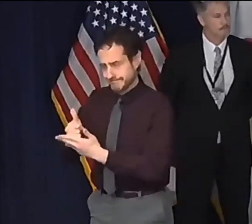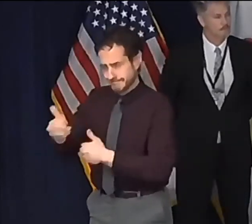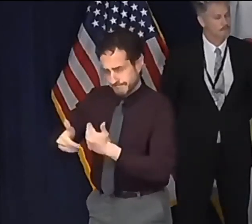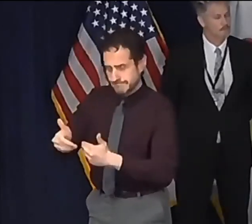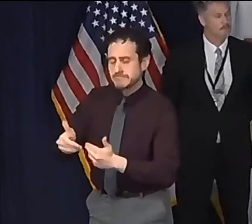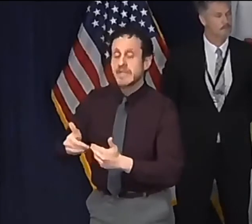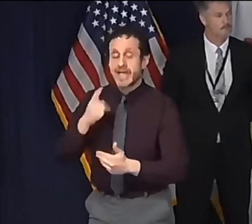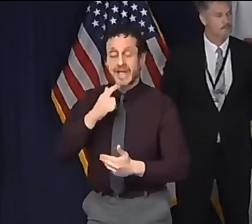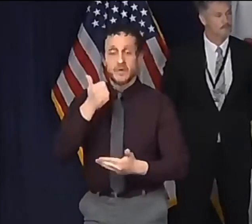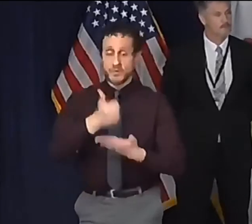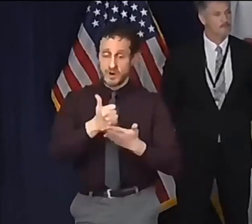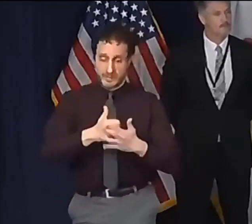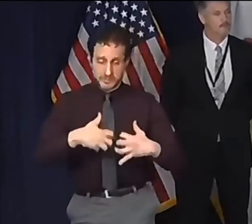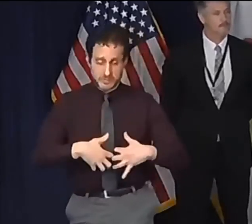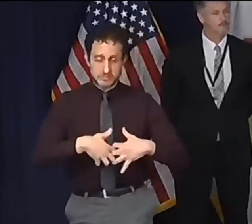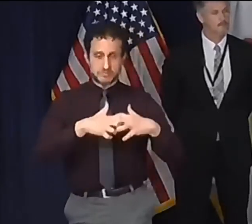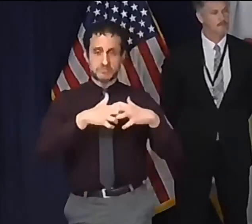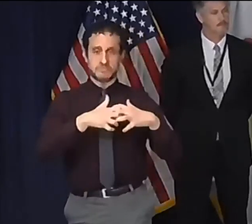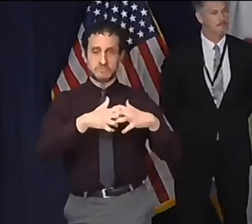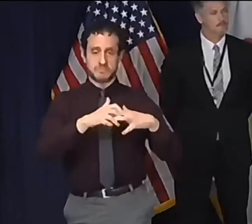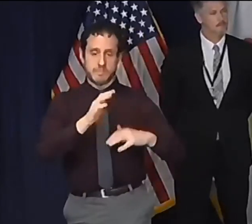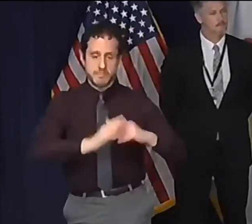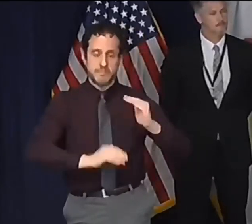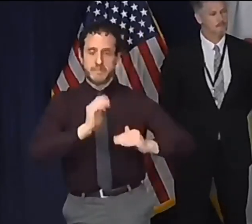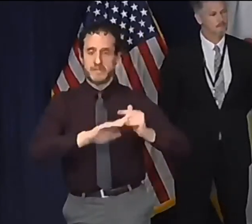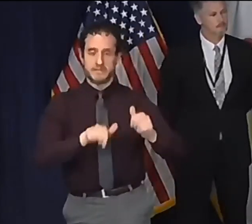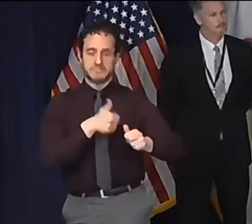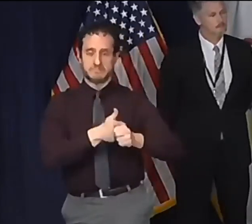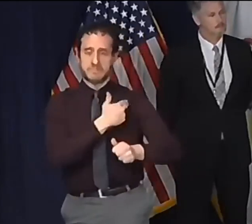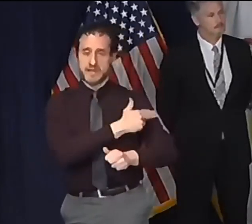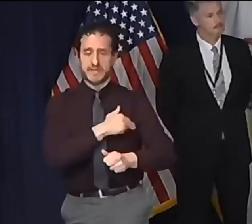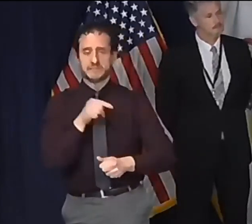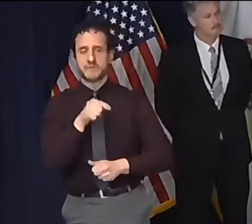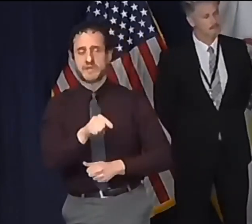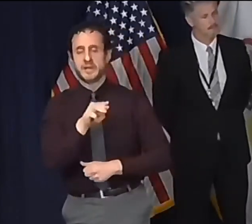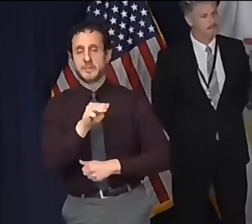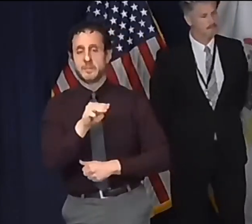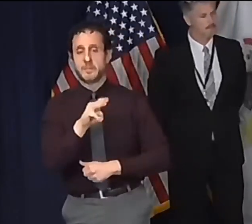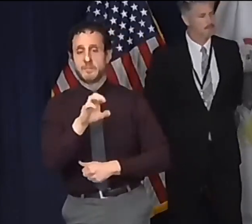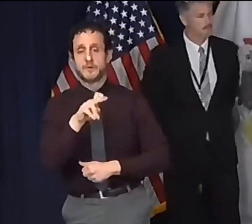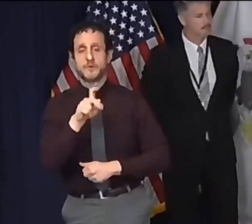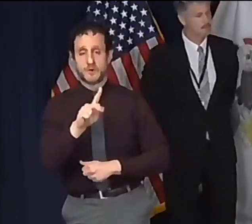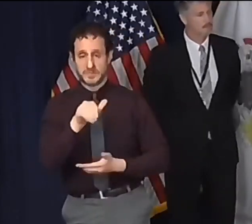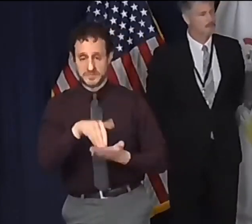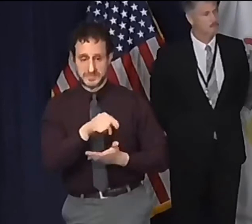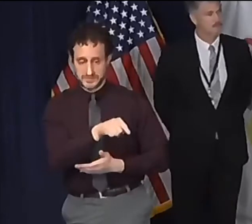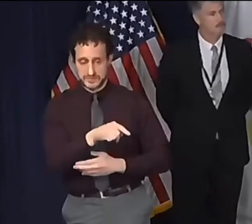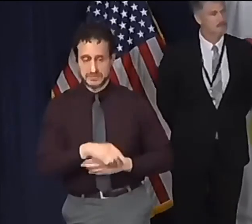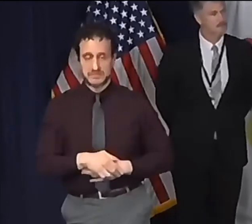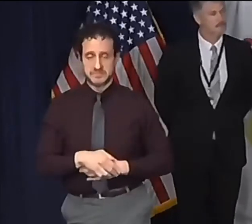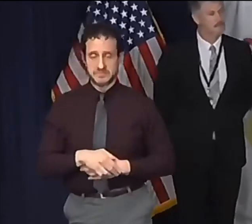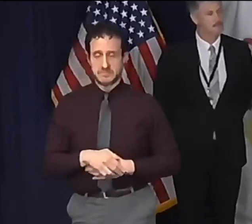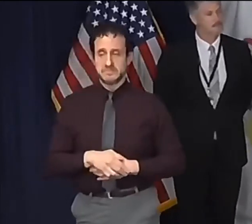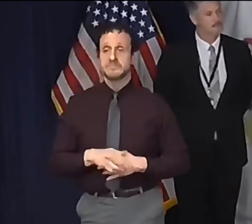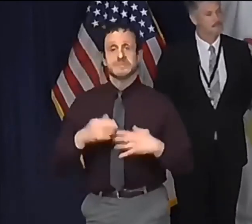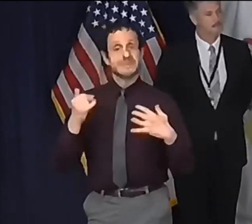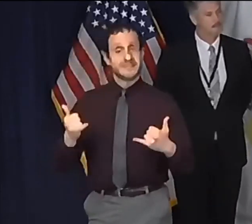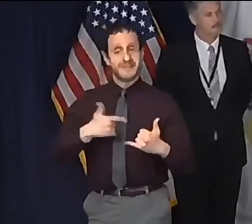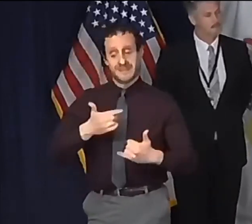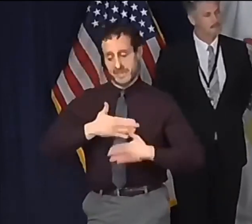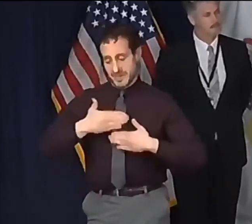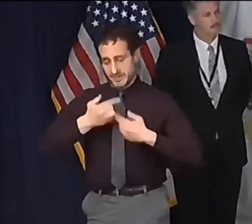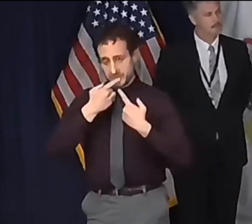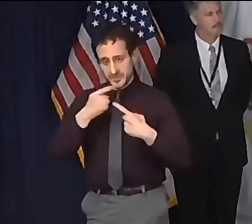of the alternate care facility that is being established at McCormack Center. In that vein, today I'm happy to